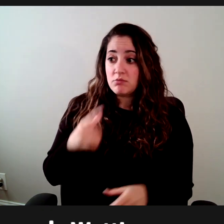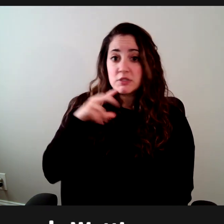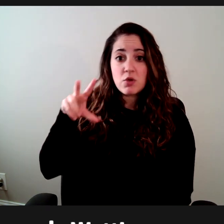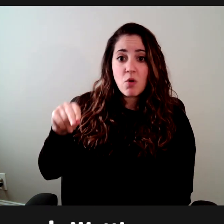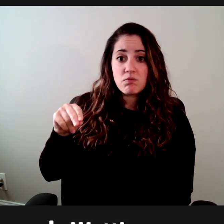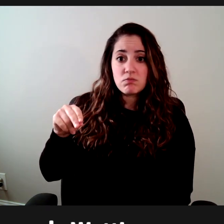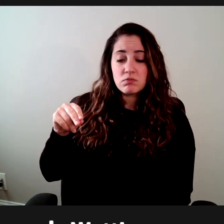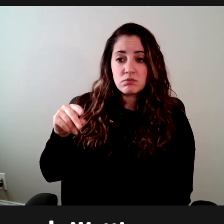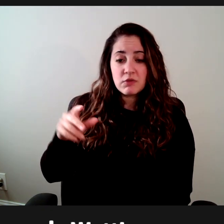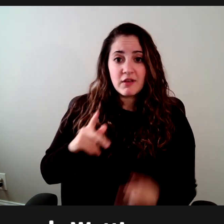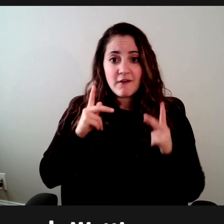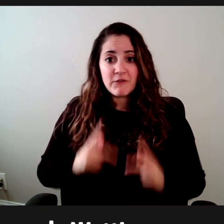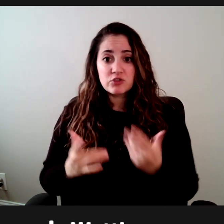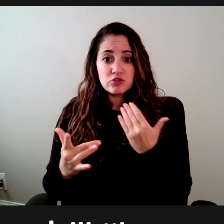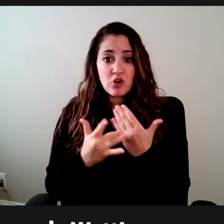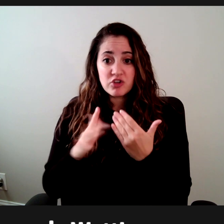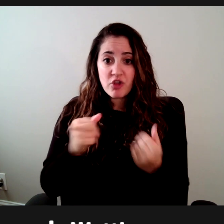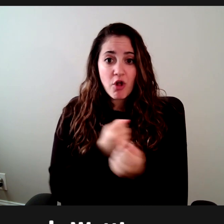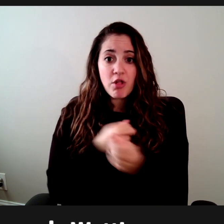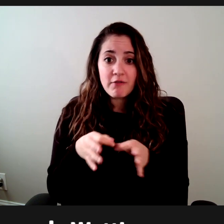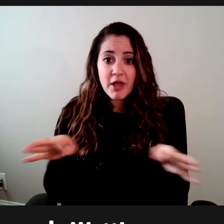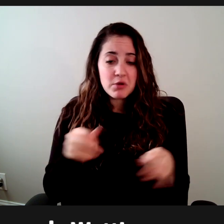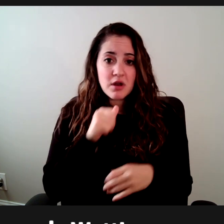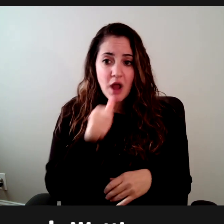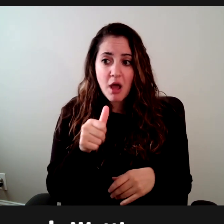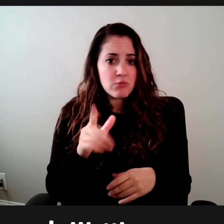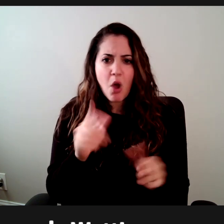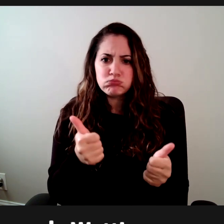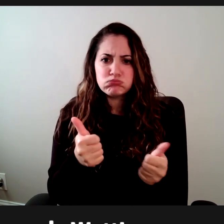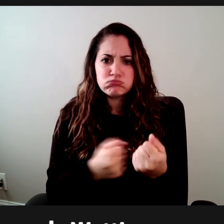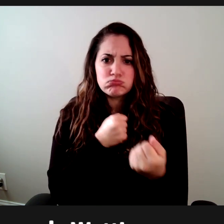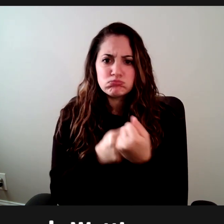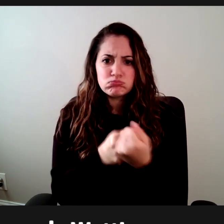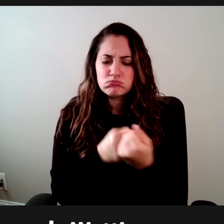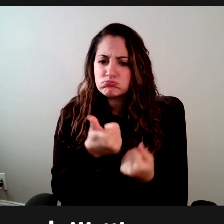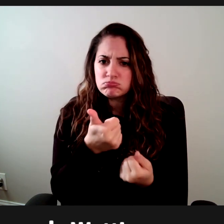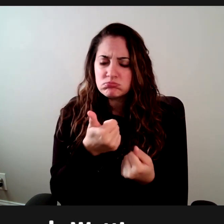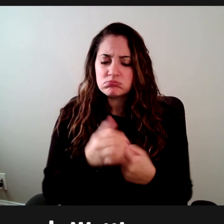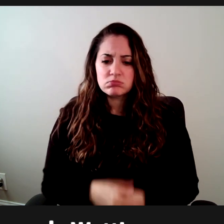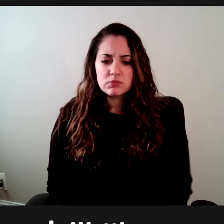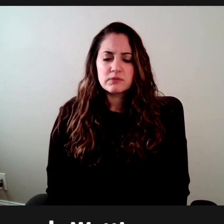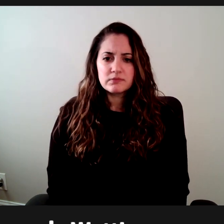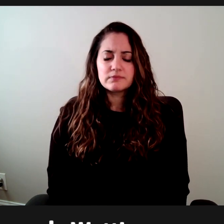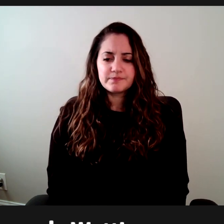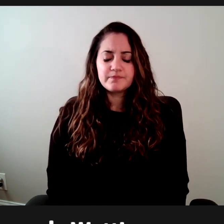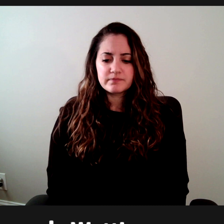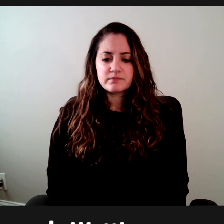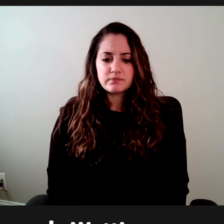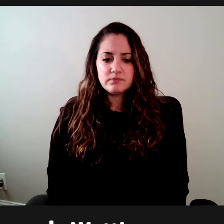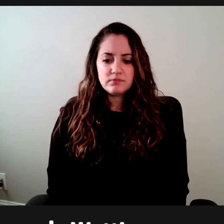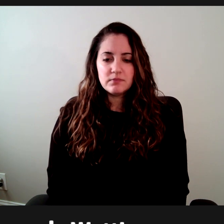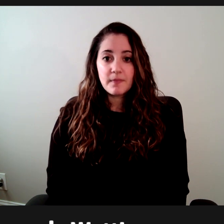no. Physical touch is not their love language. And I love that. When I can really,